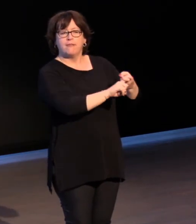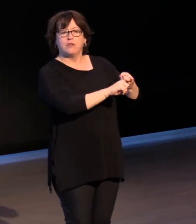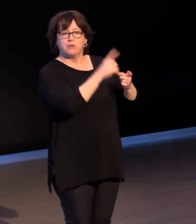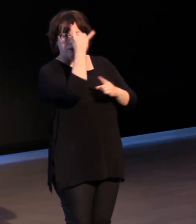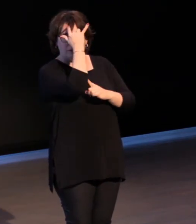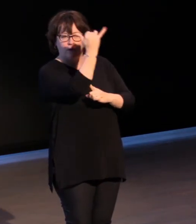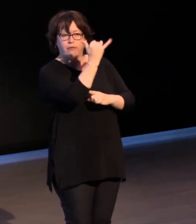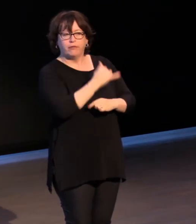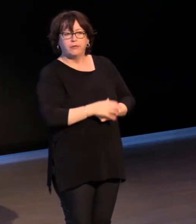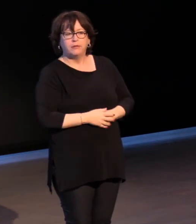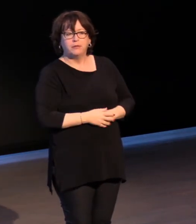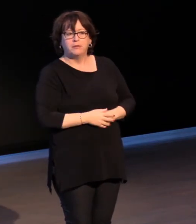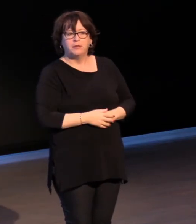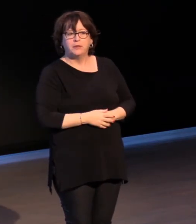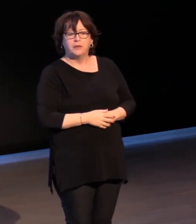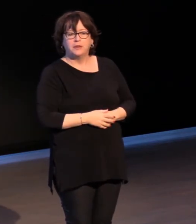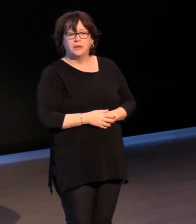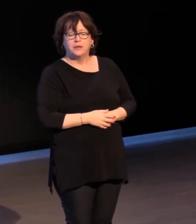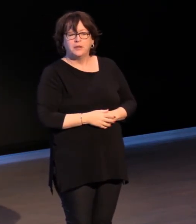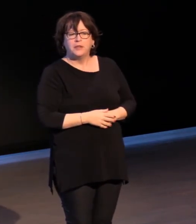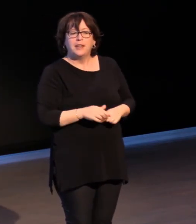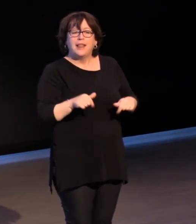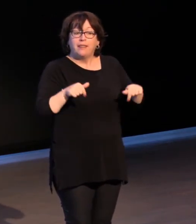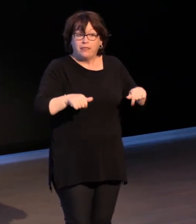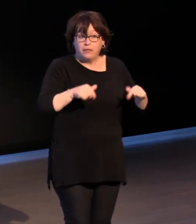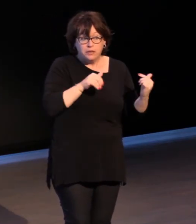As I said, these approaches,